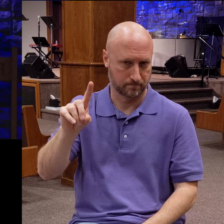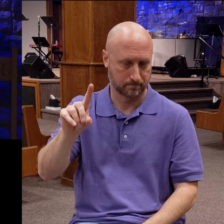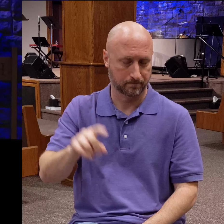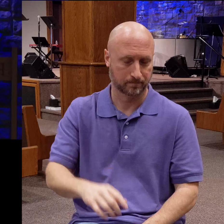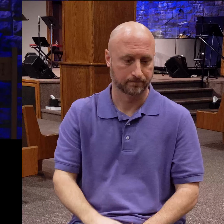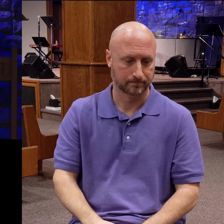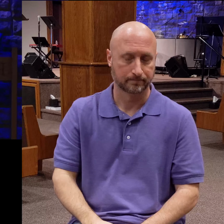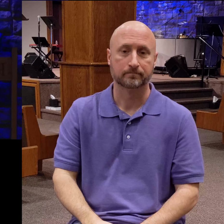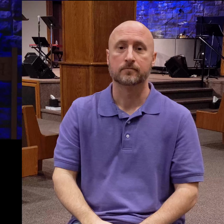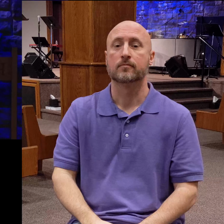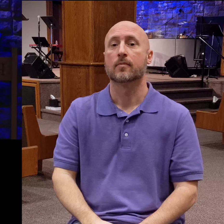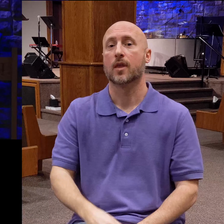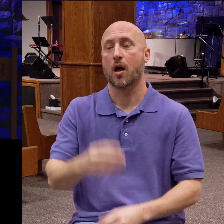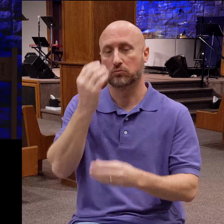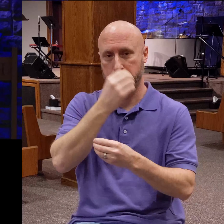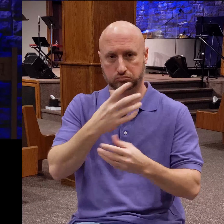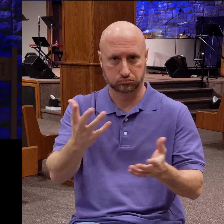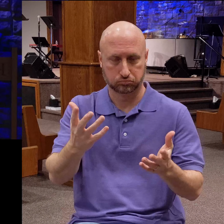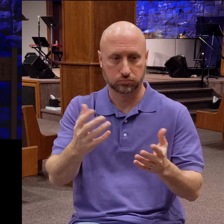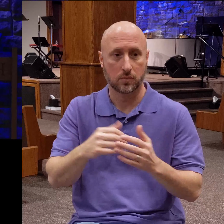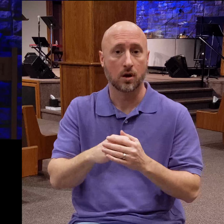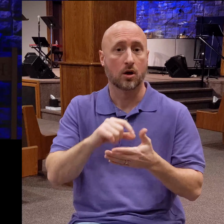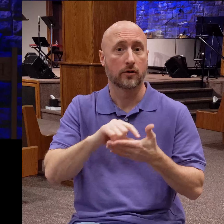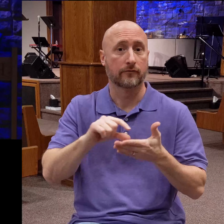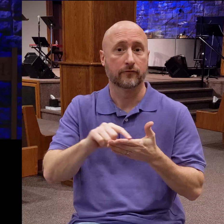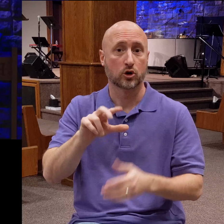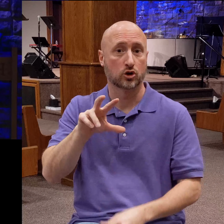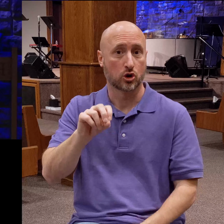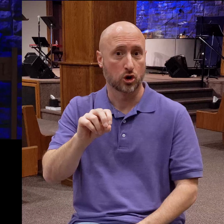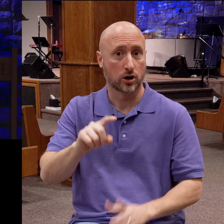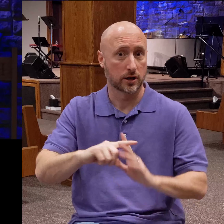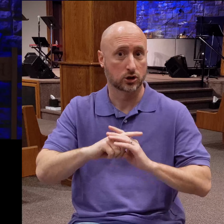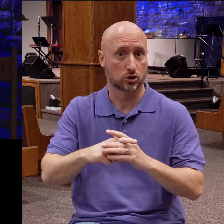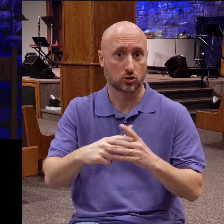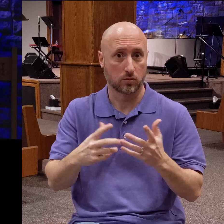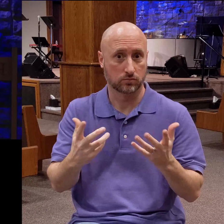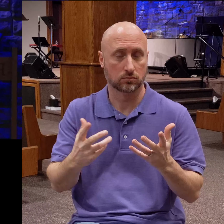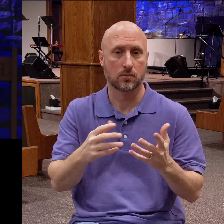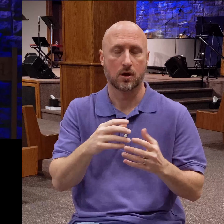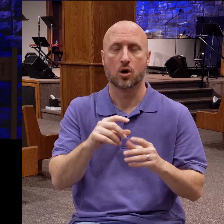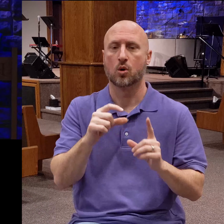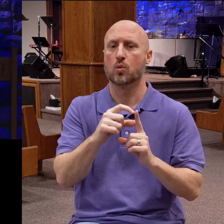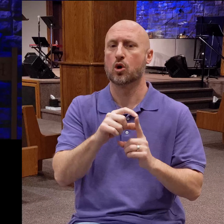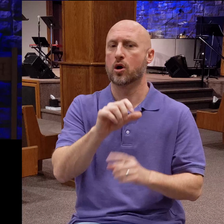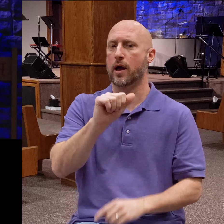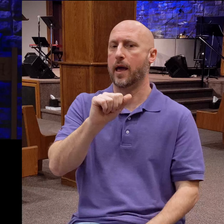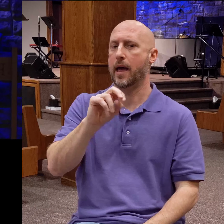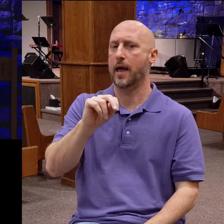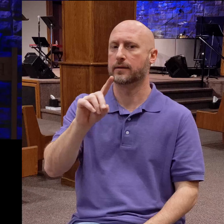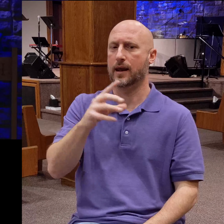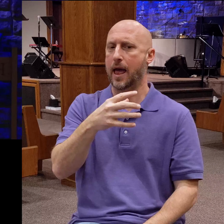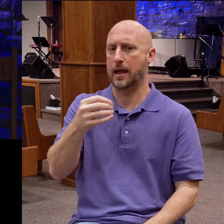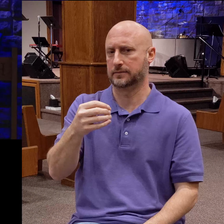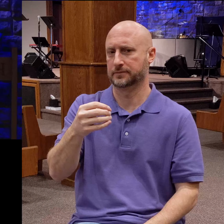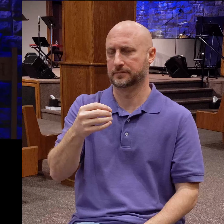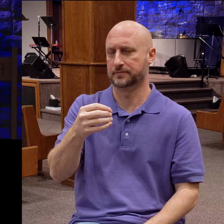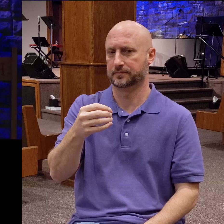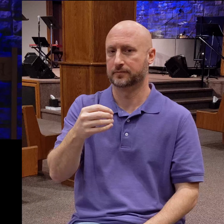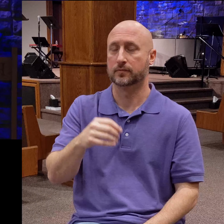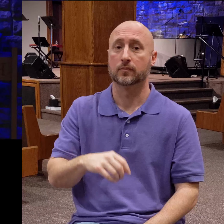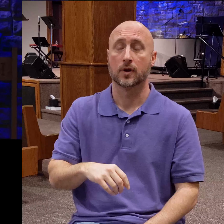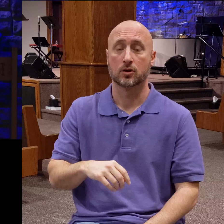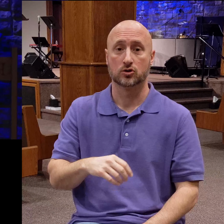31. Now, by the way, verse 30 begins with "and." It links to,